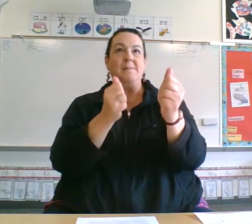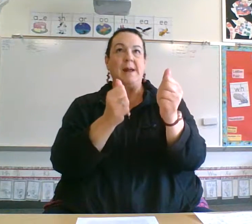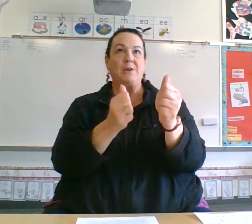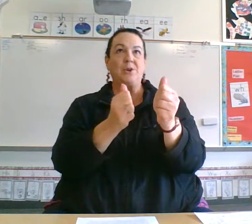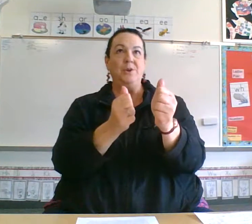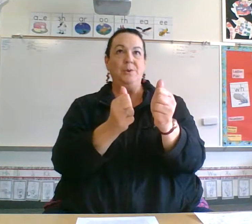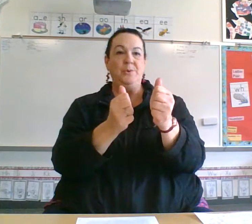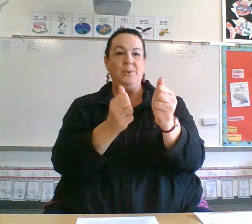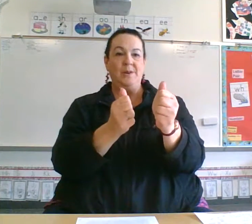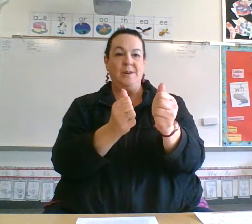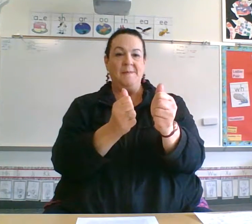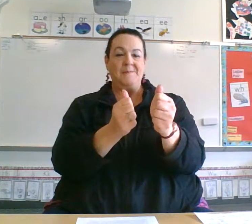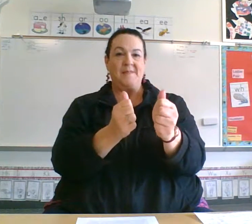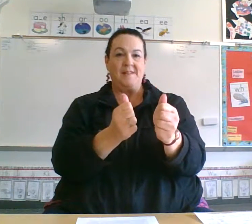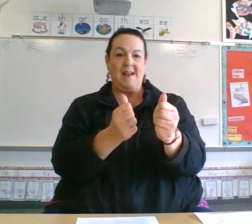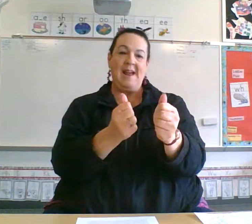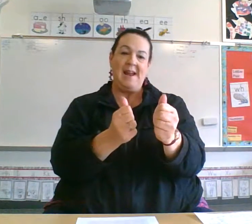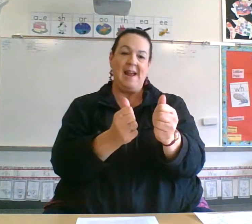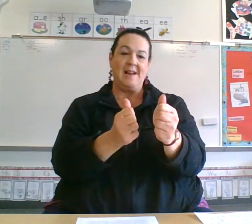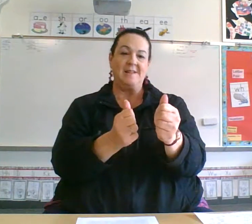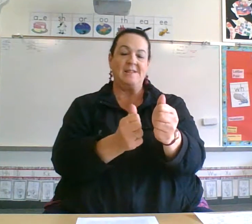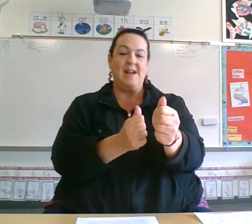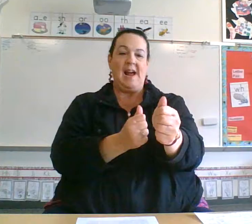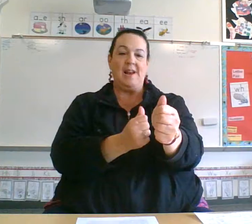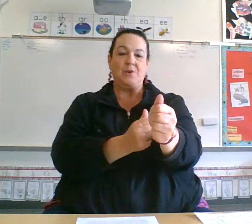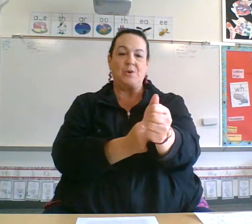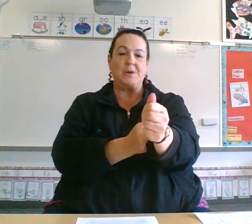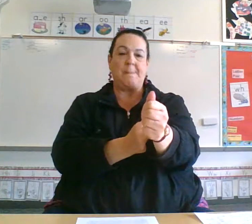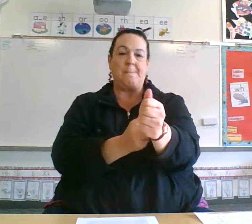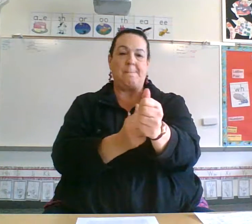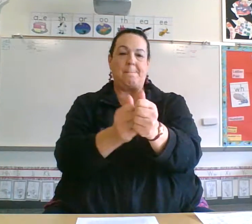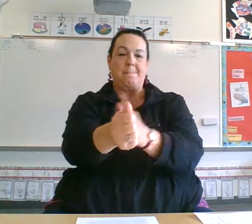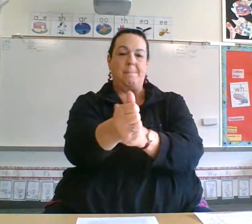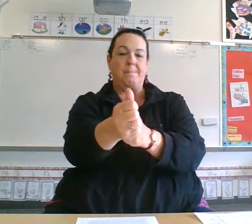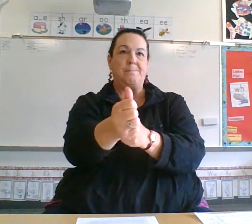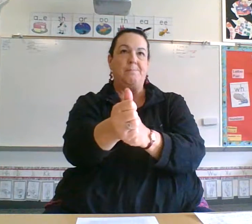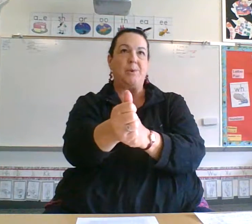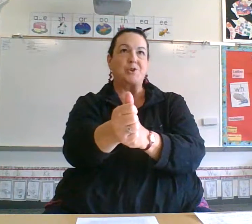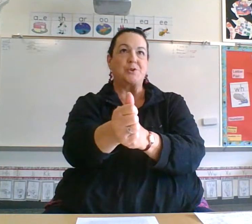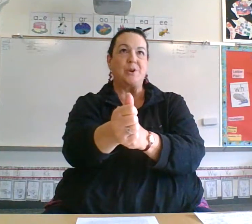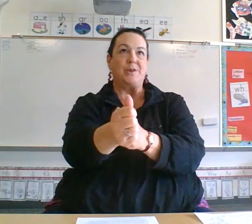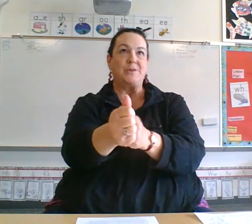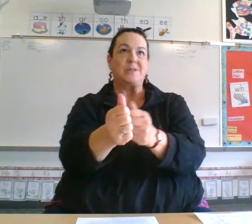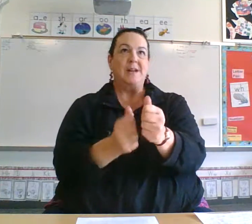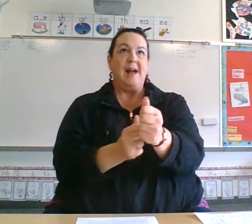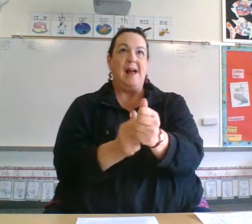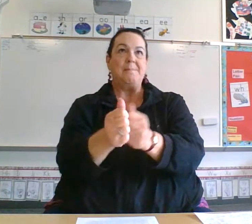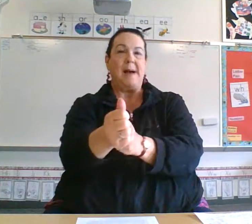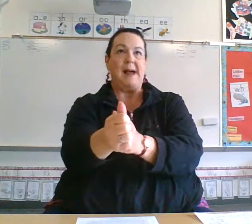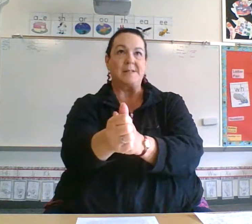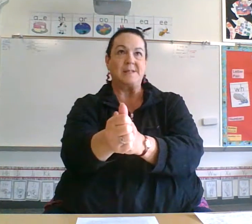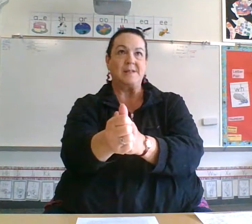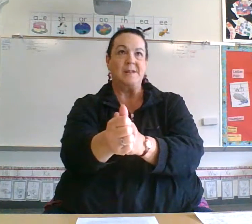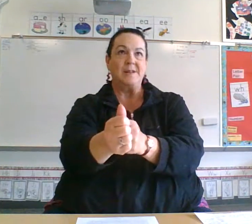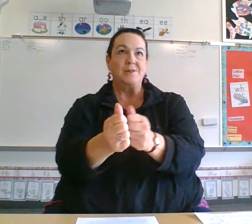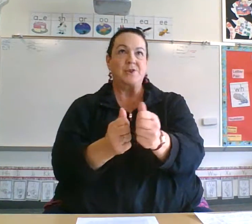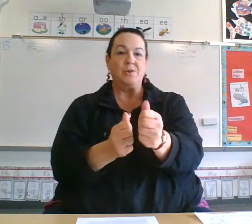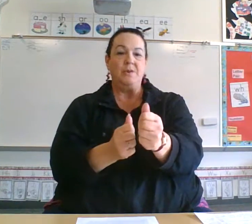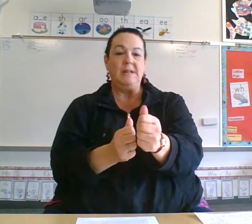make two A hands and you're going to brush your knuckles and pass. So you